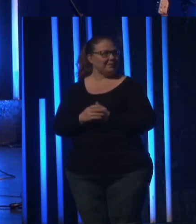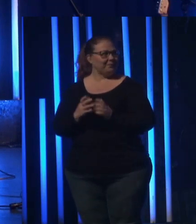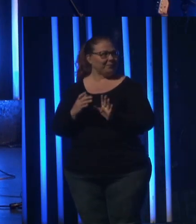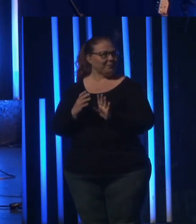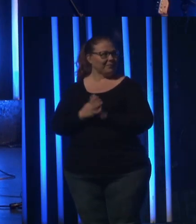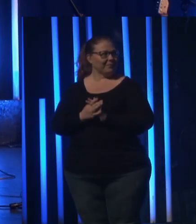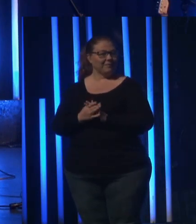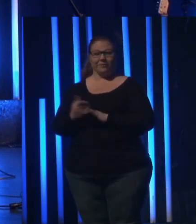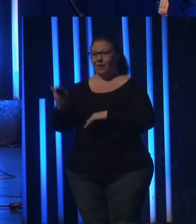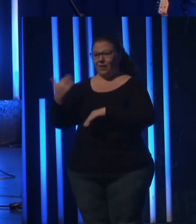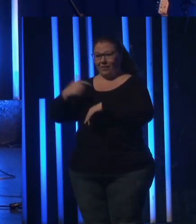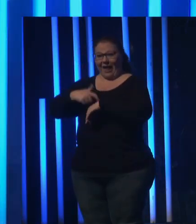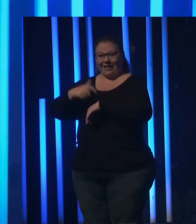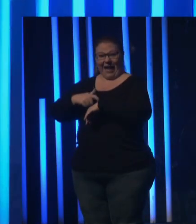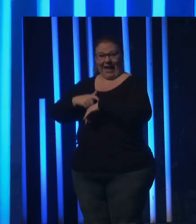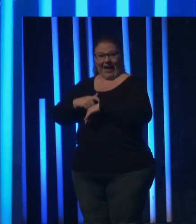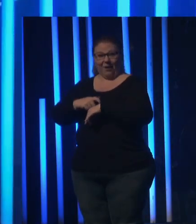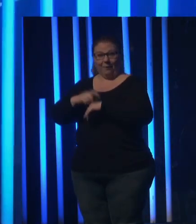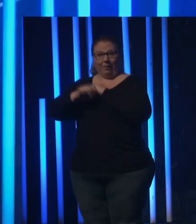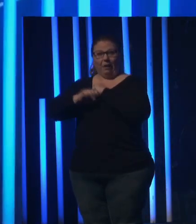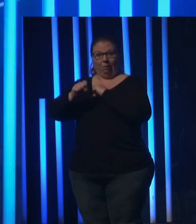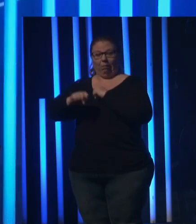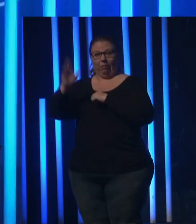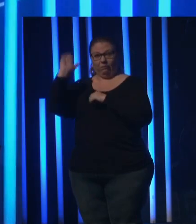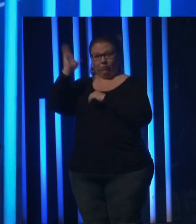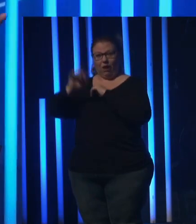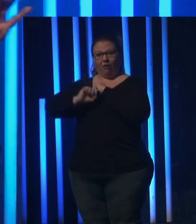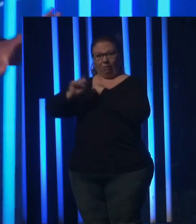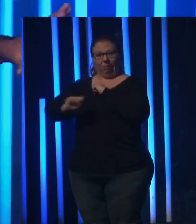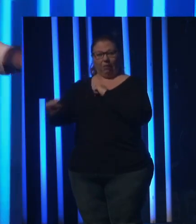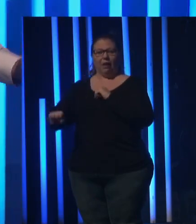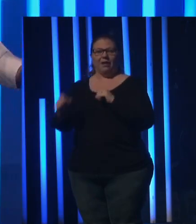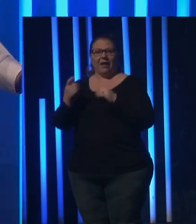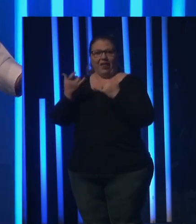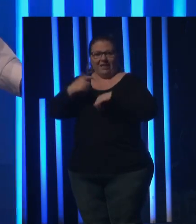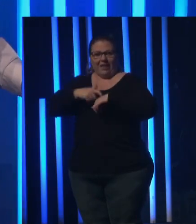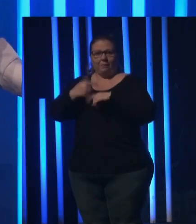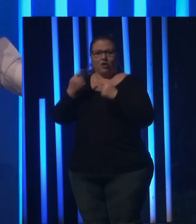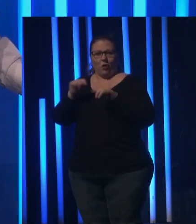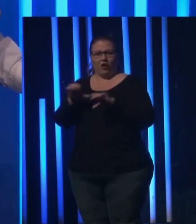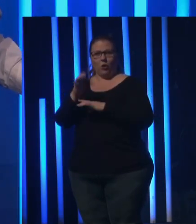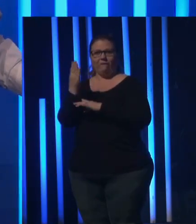I last time I went a little over. But this time I'm going to try to be 15 minutes.